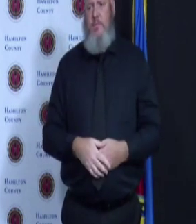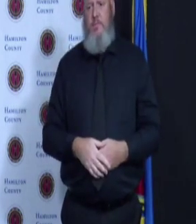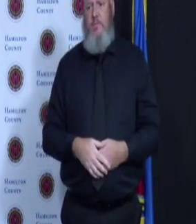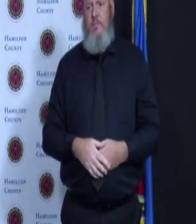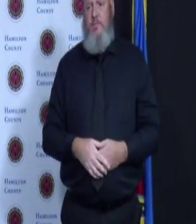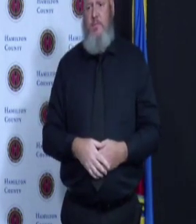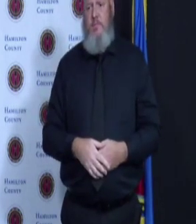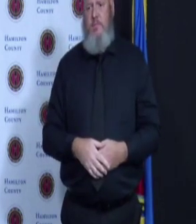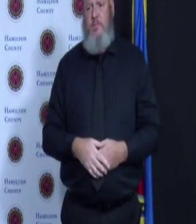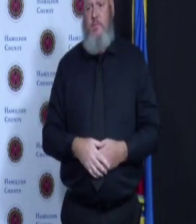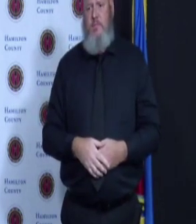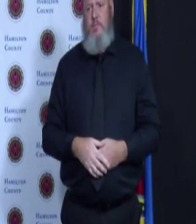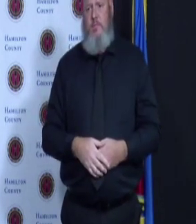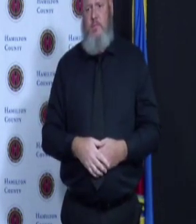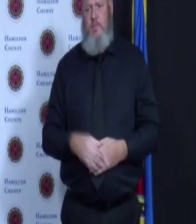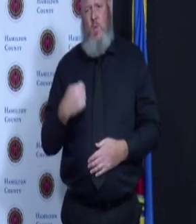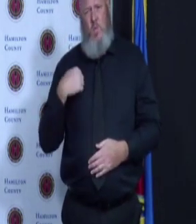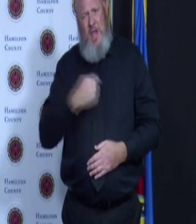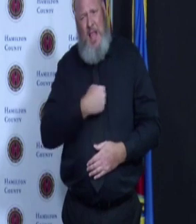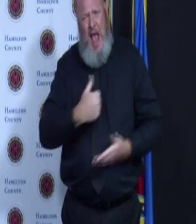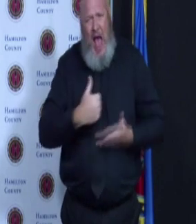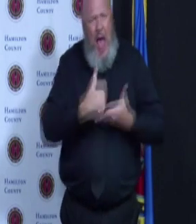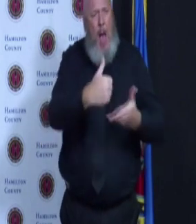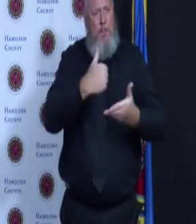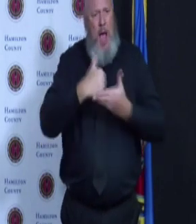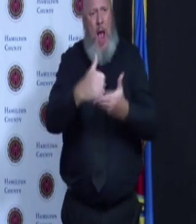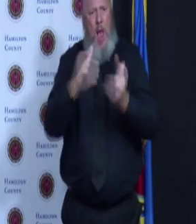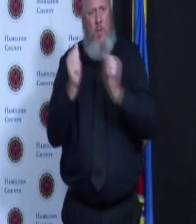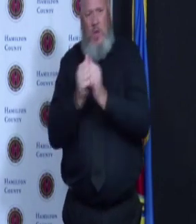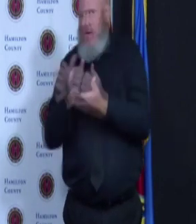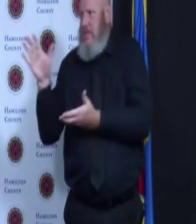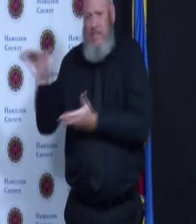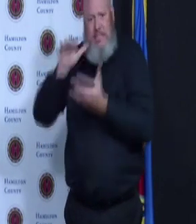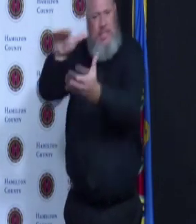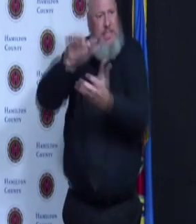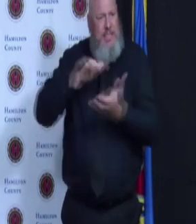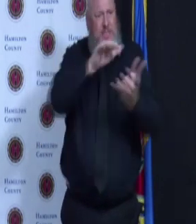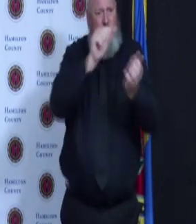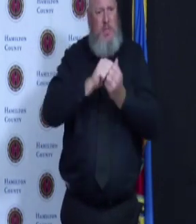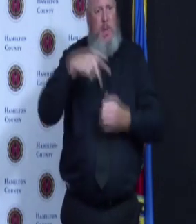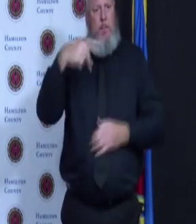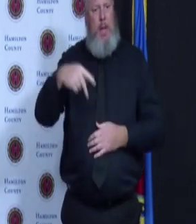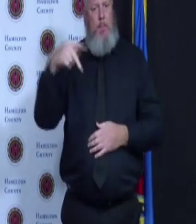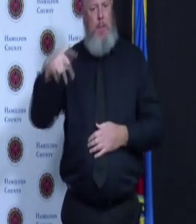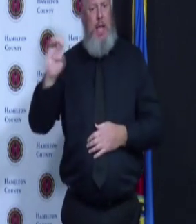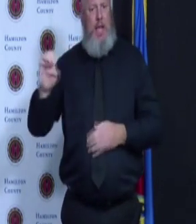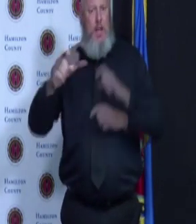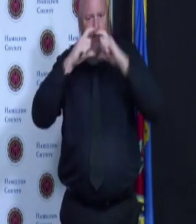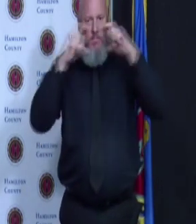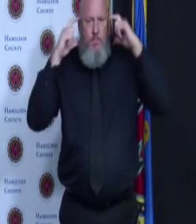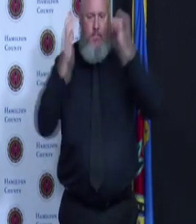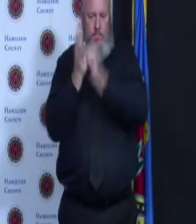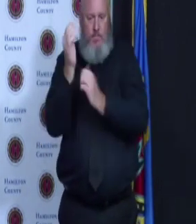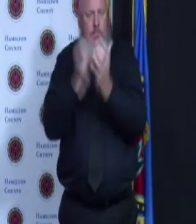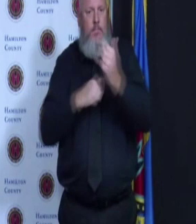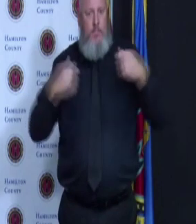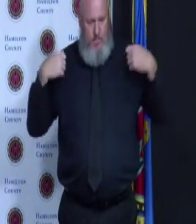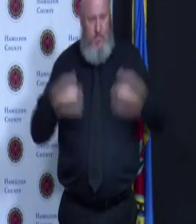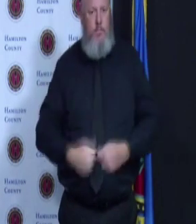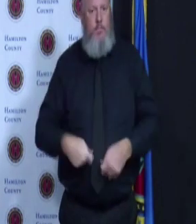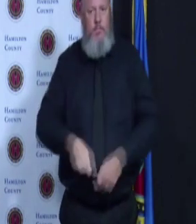fulfilling requests for personal protective equipment, or PPE, for our coalition members through our regional